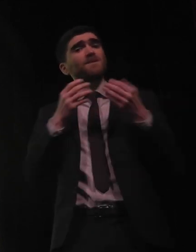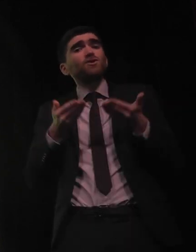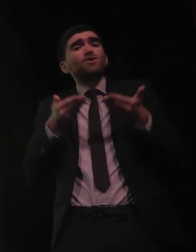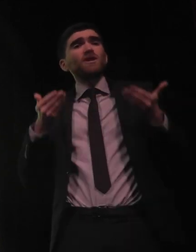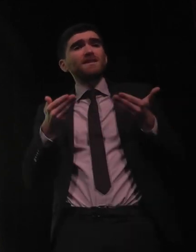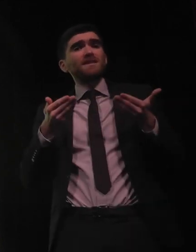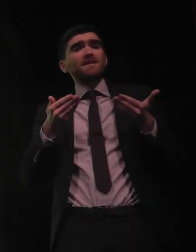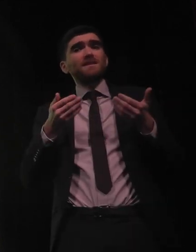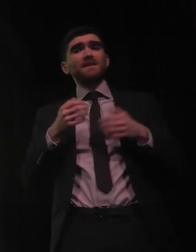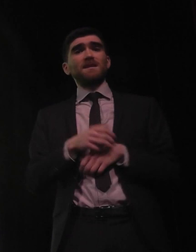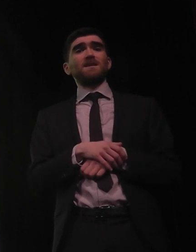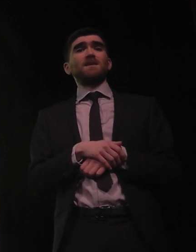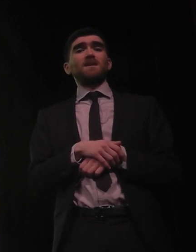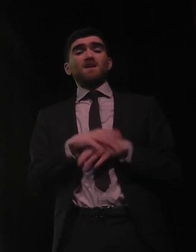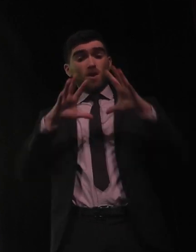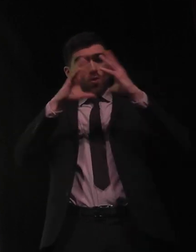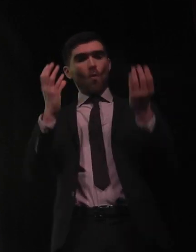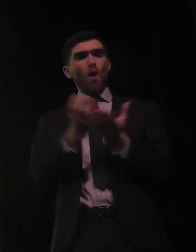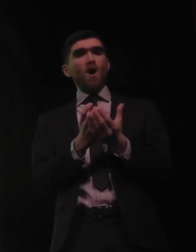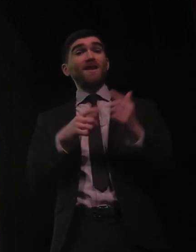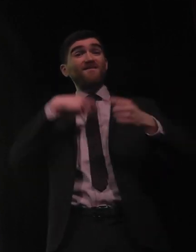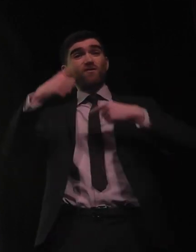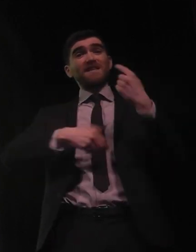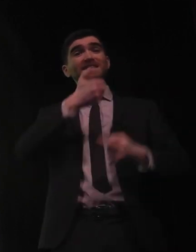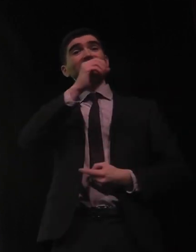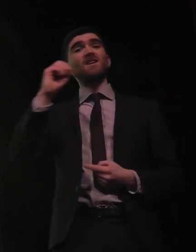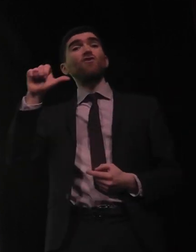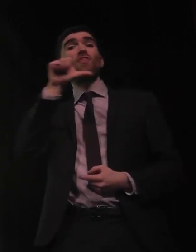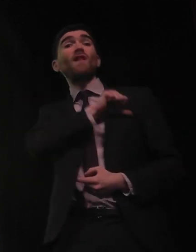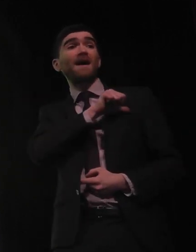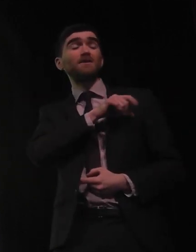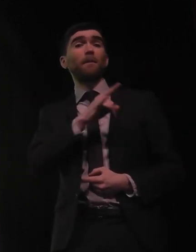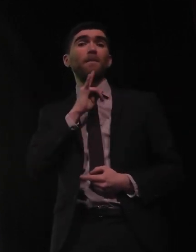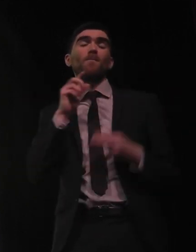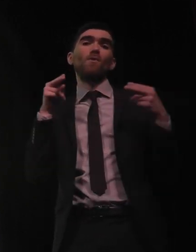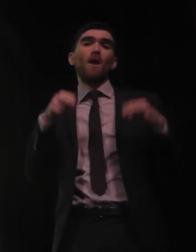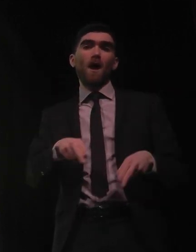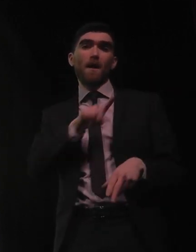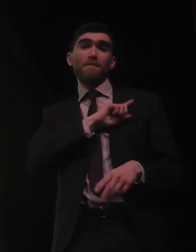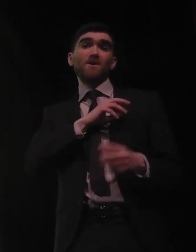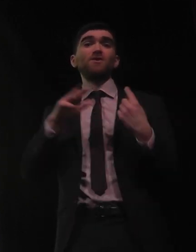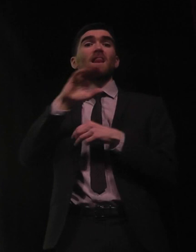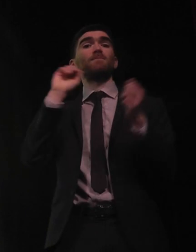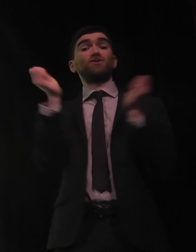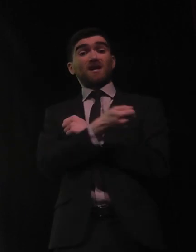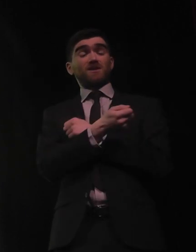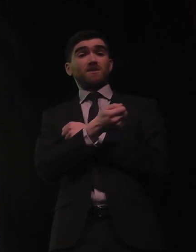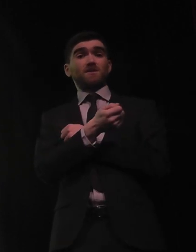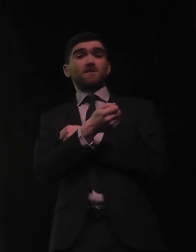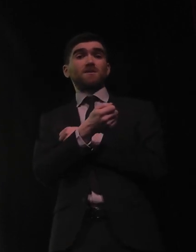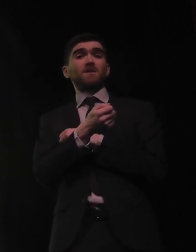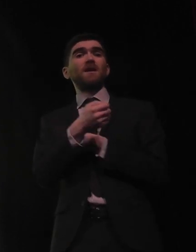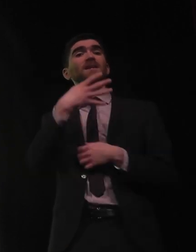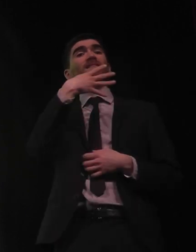600,000 deaths occur worldwide every year because of it. 95% of these deaths take